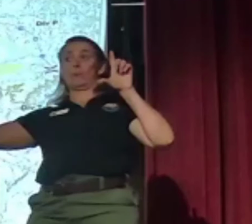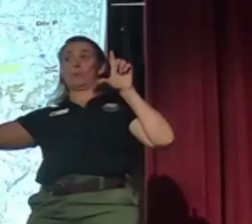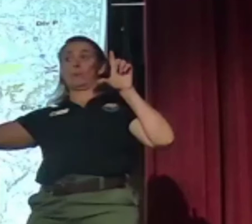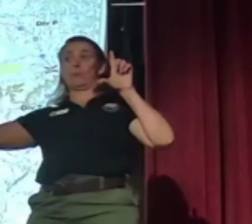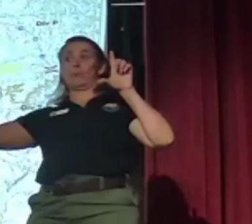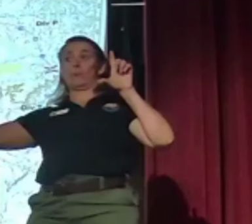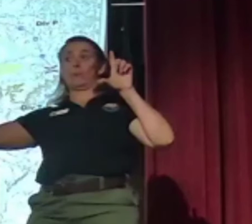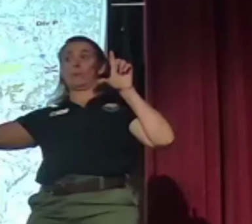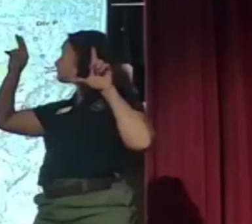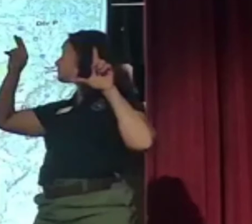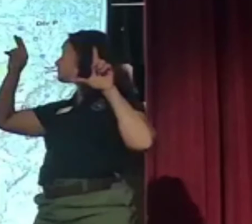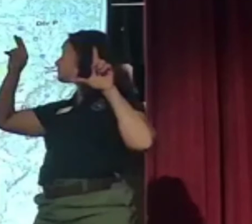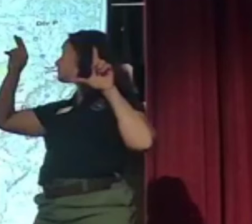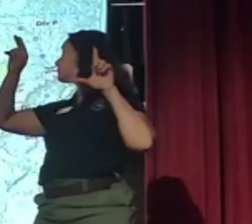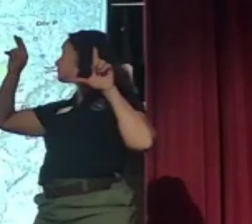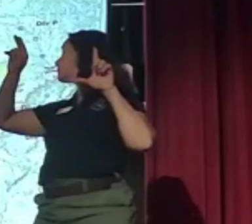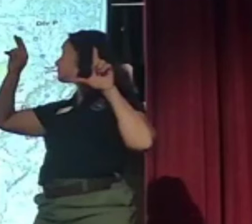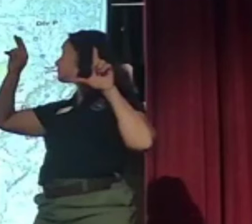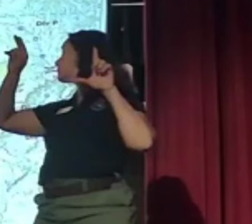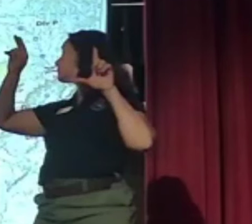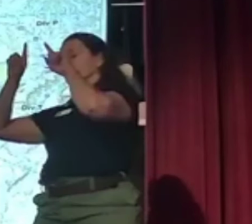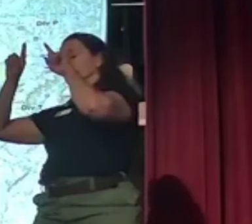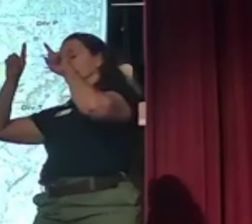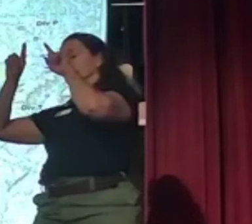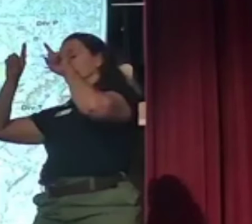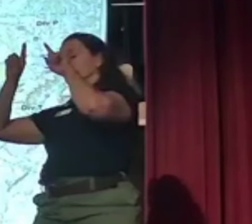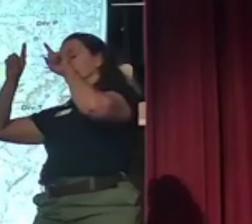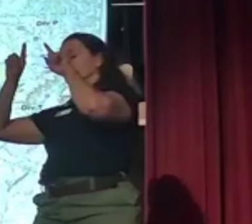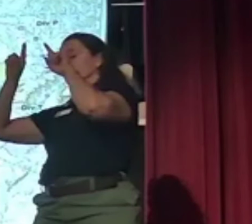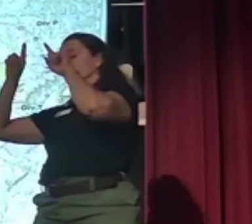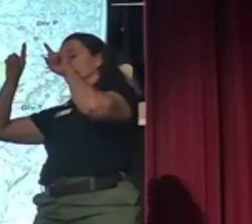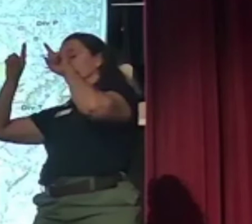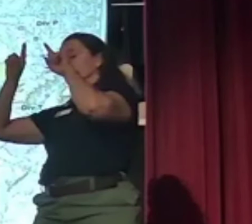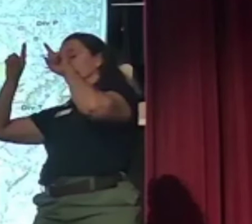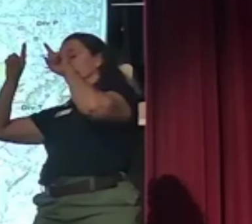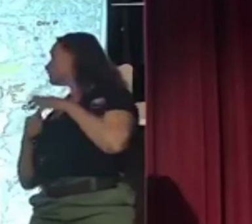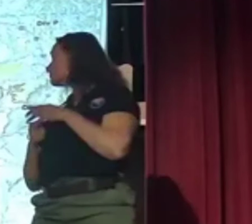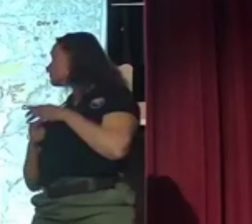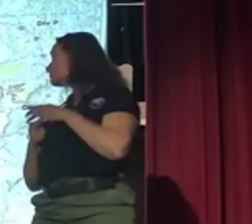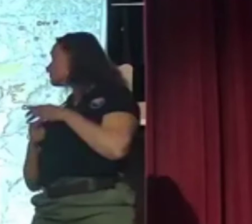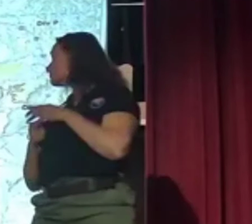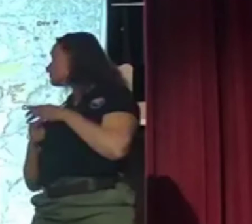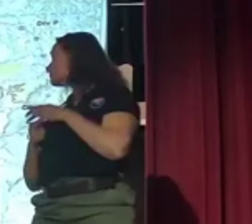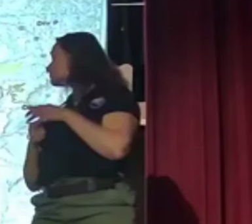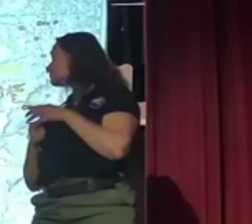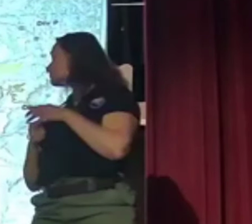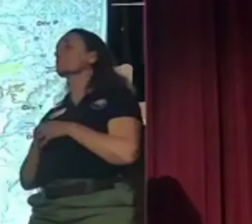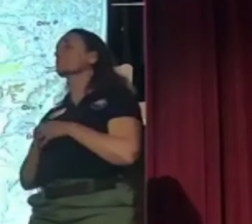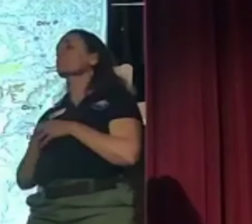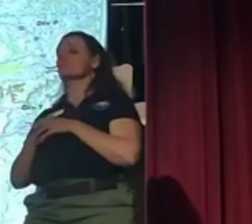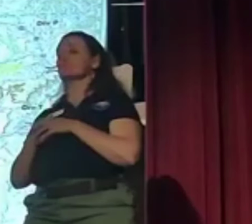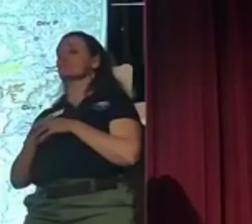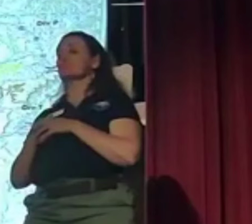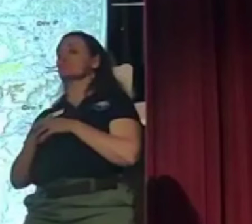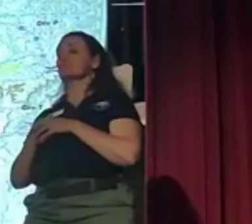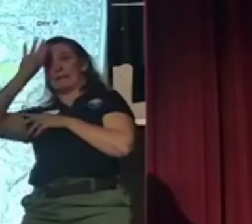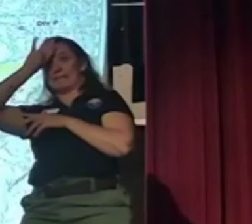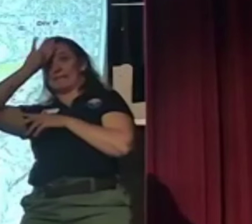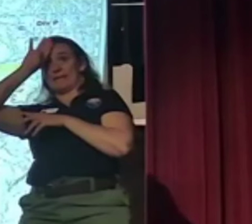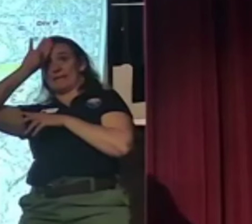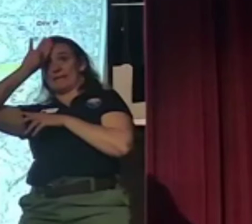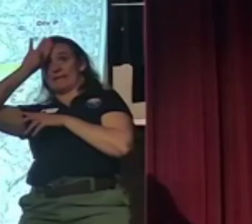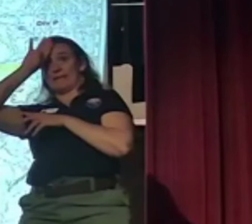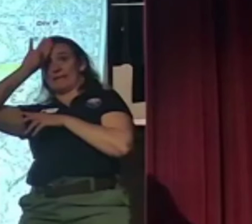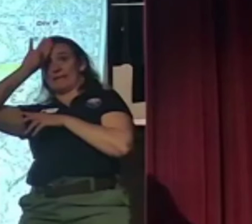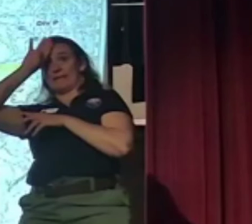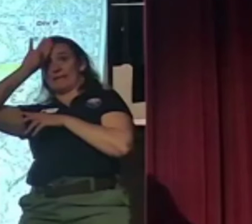northwest corner and move down to the division break. And again, resources in Division Delta, they had 2